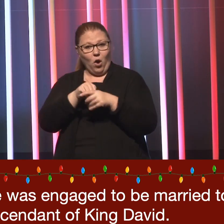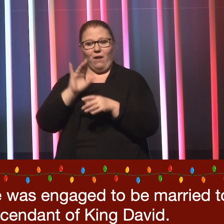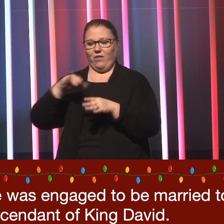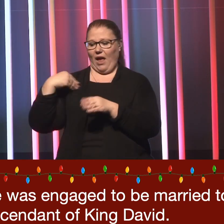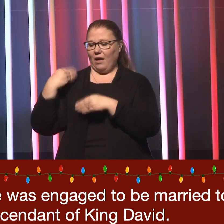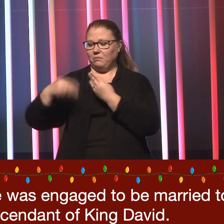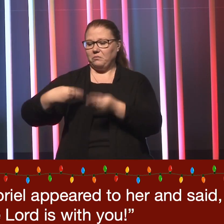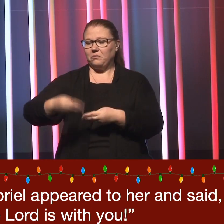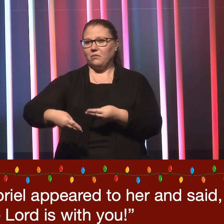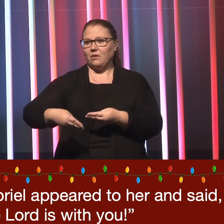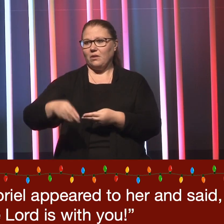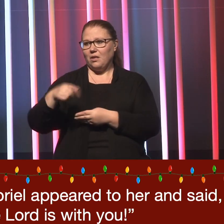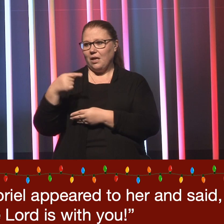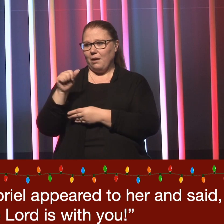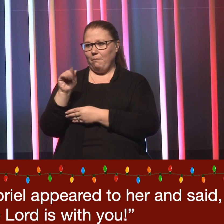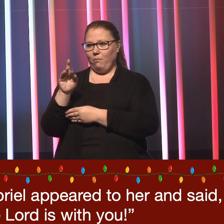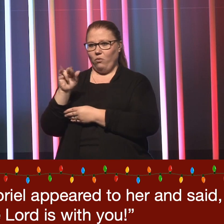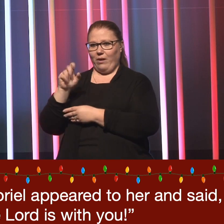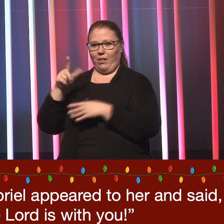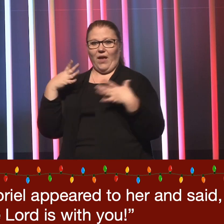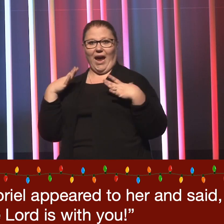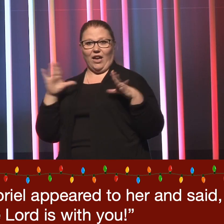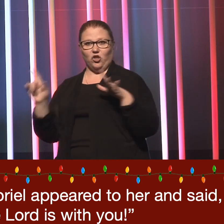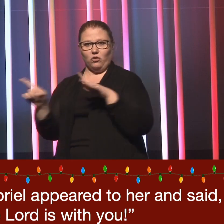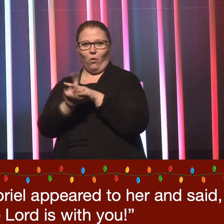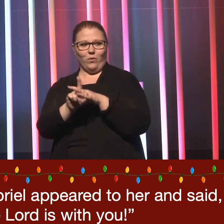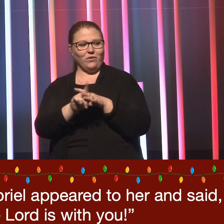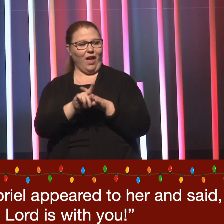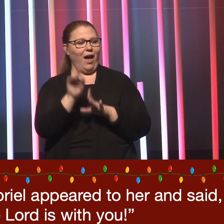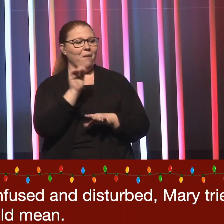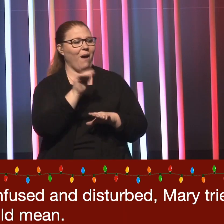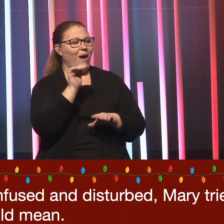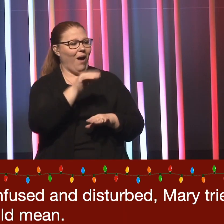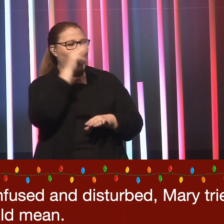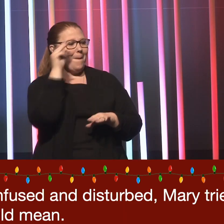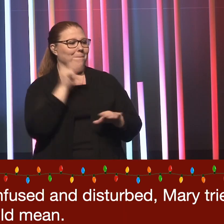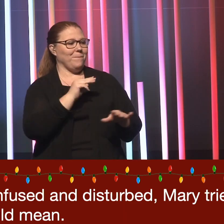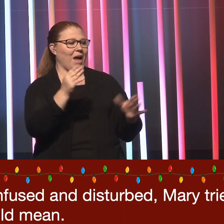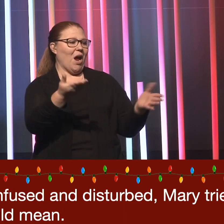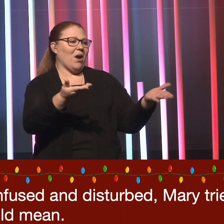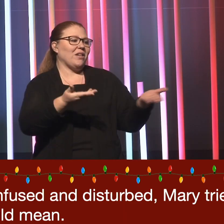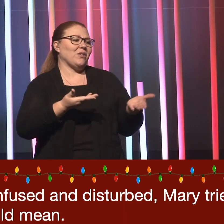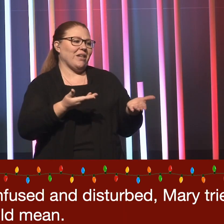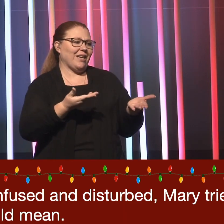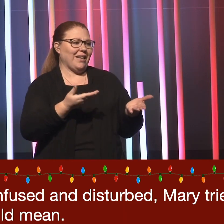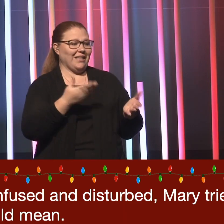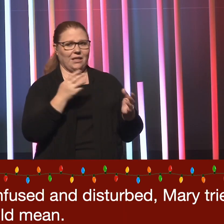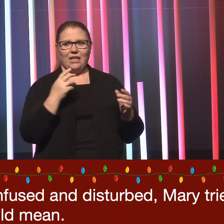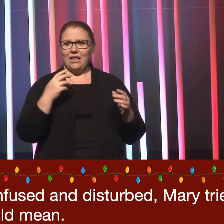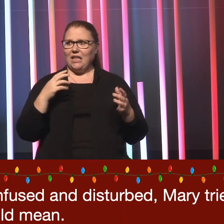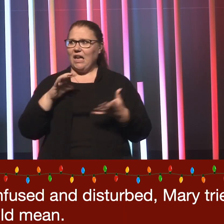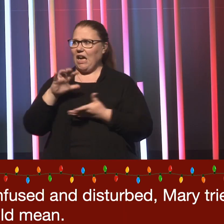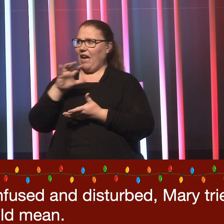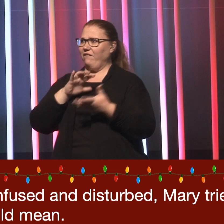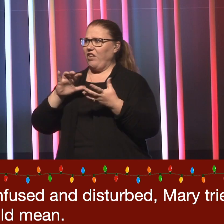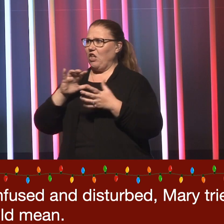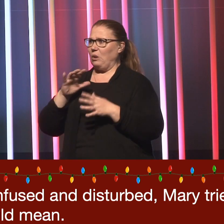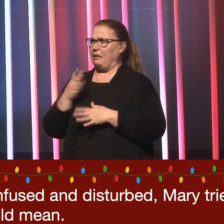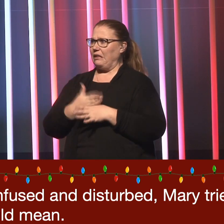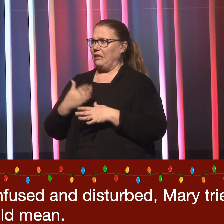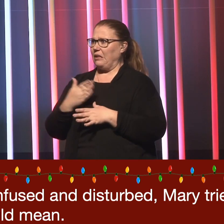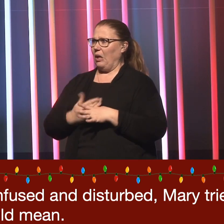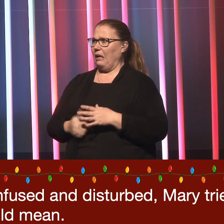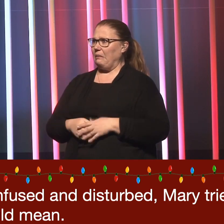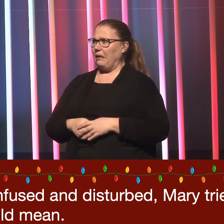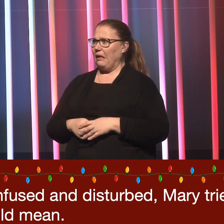and line. And so Gabriel appears to Mary, and he says, "Greetings, favored woman, the Lord is with you." Confused and disturbed. Y'all be confused and disturbed by an angel showing